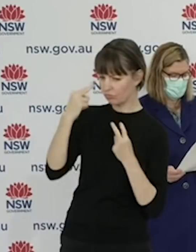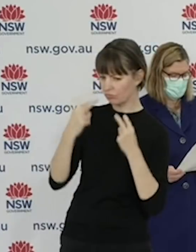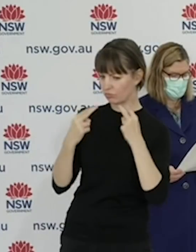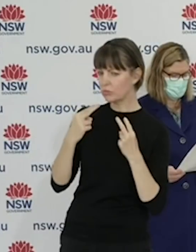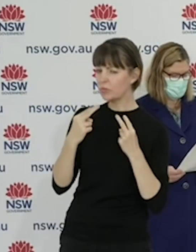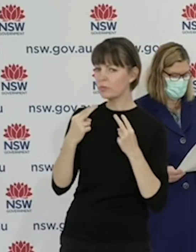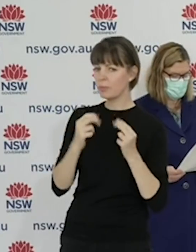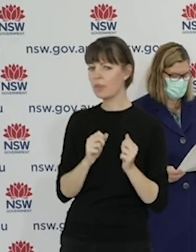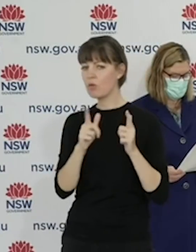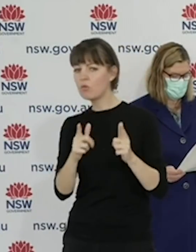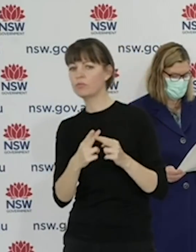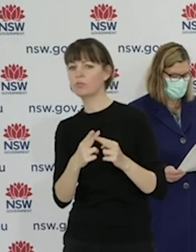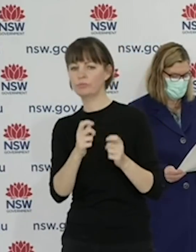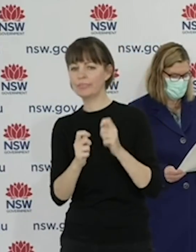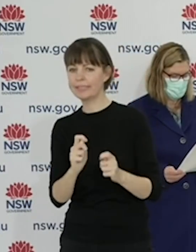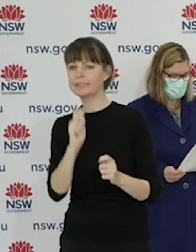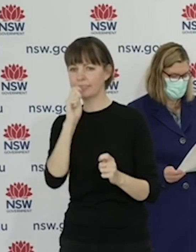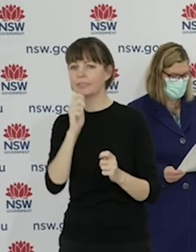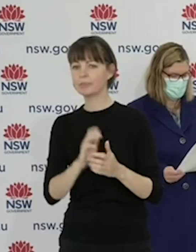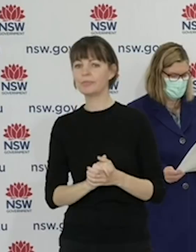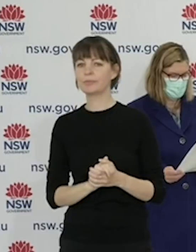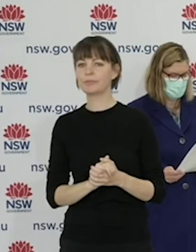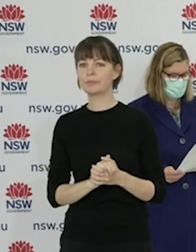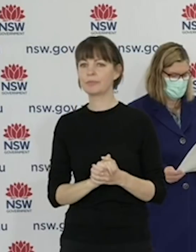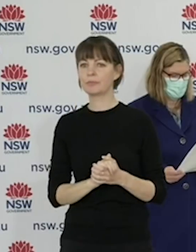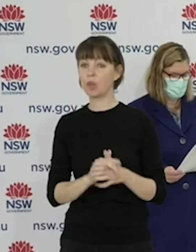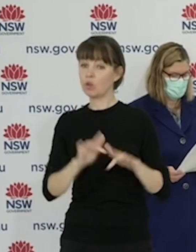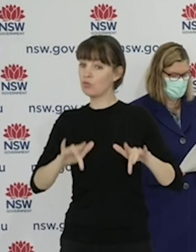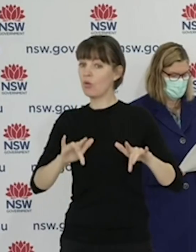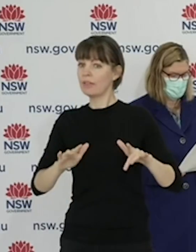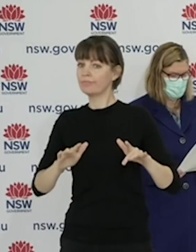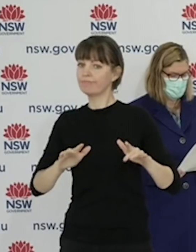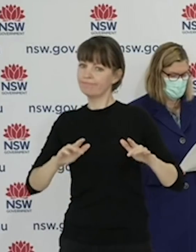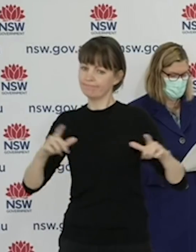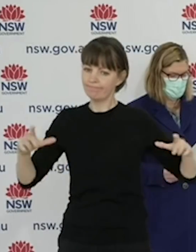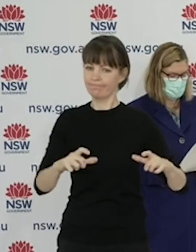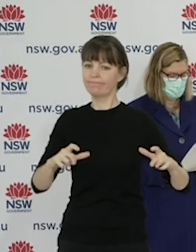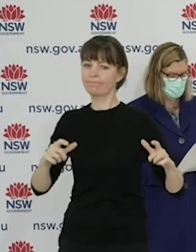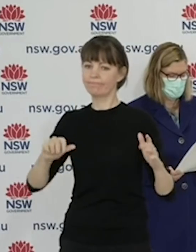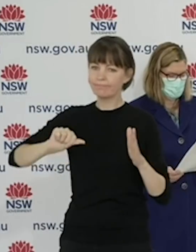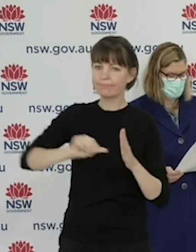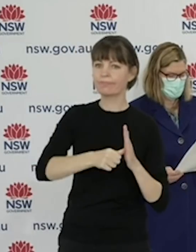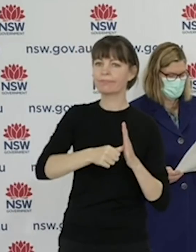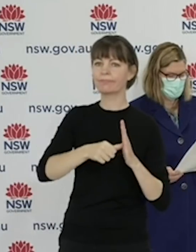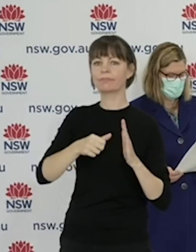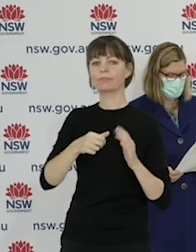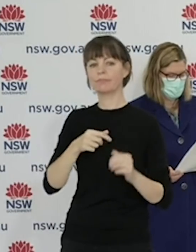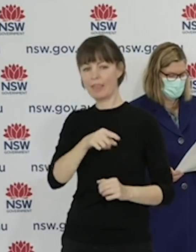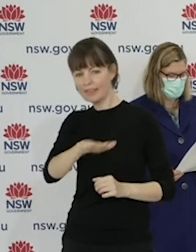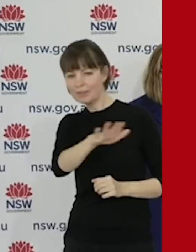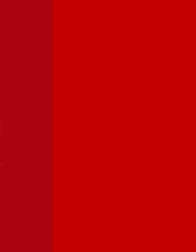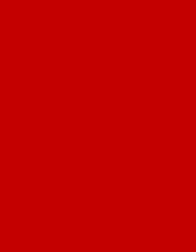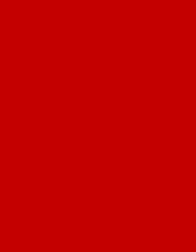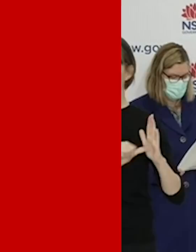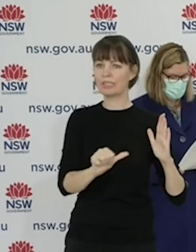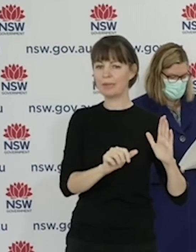to include you in those local government areas of concern, but we might have to if case numbers don't at least stabilise or start